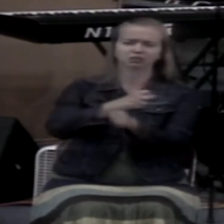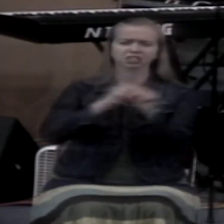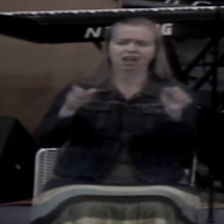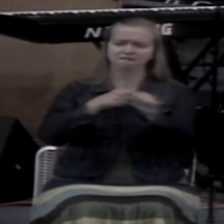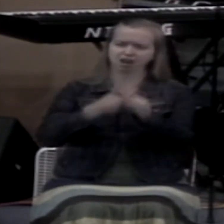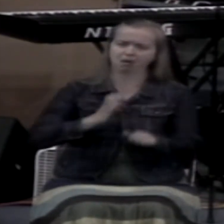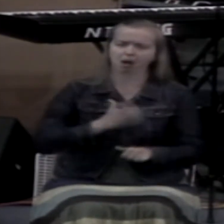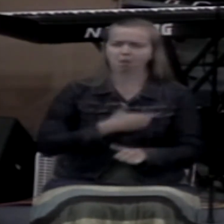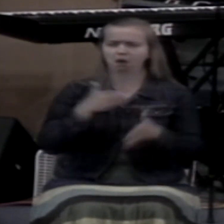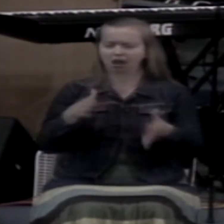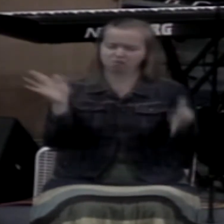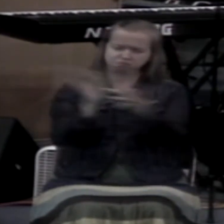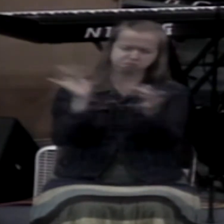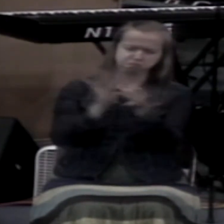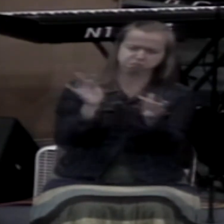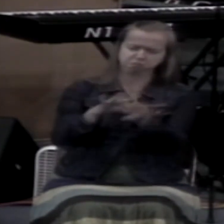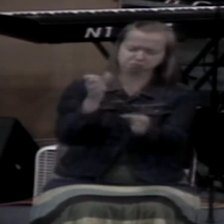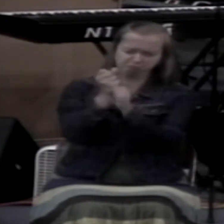first.